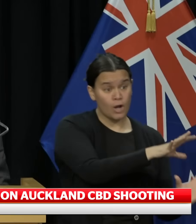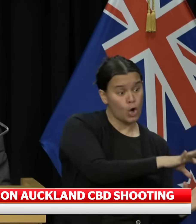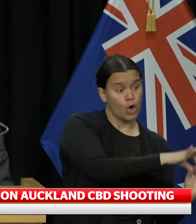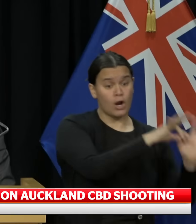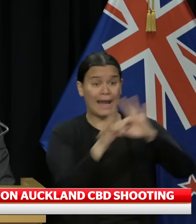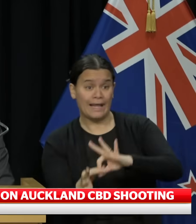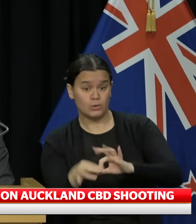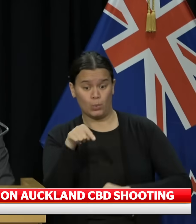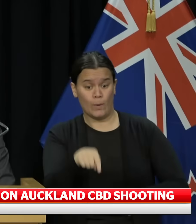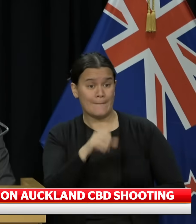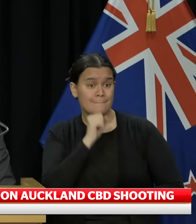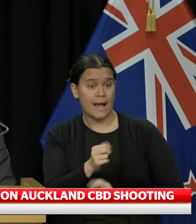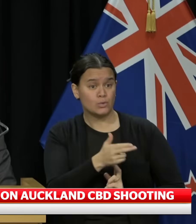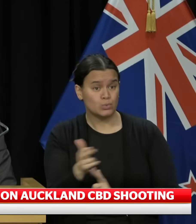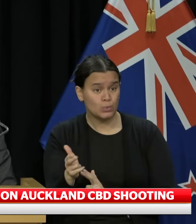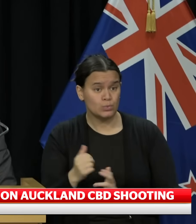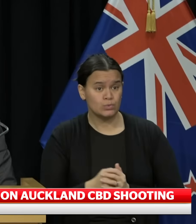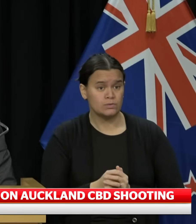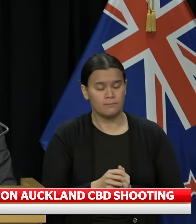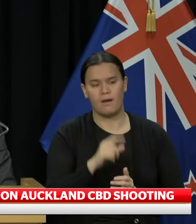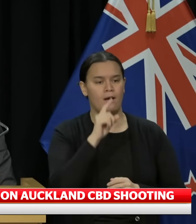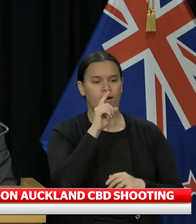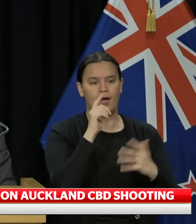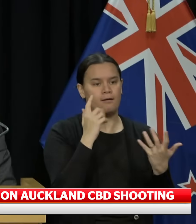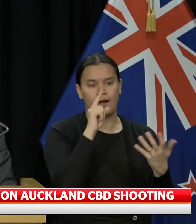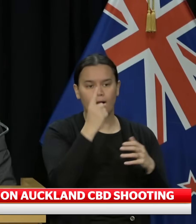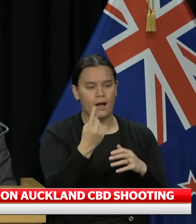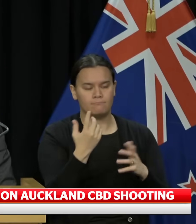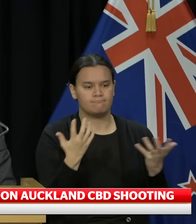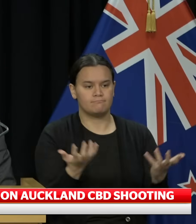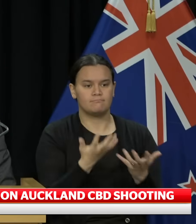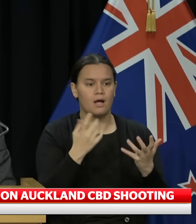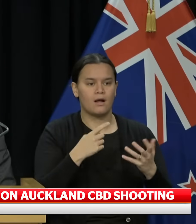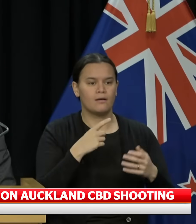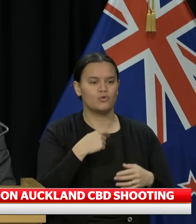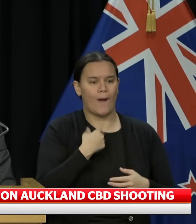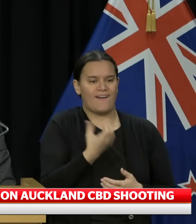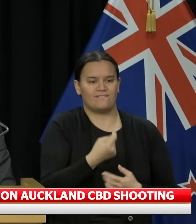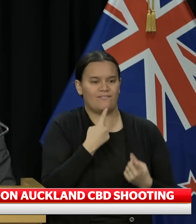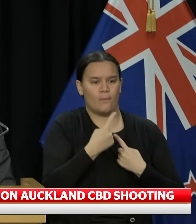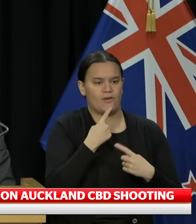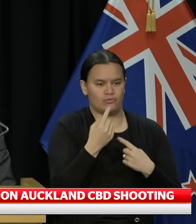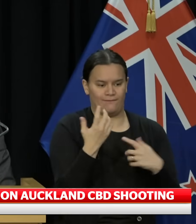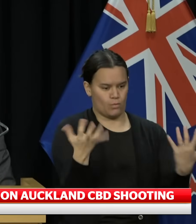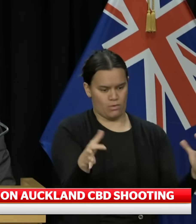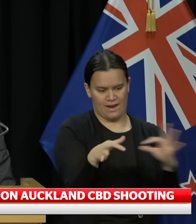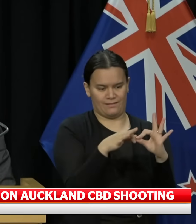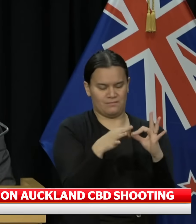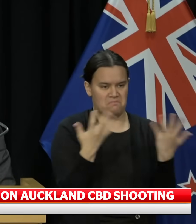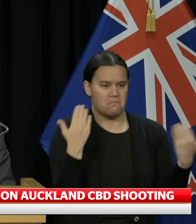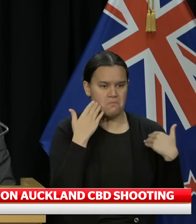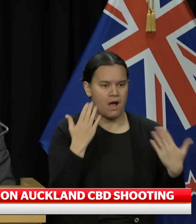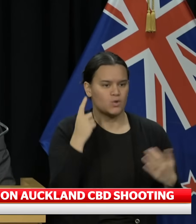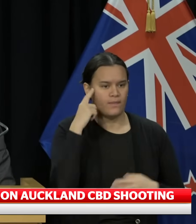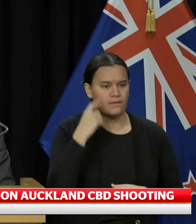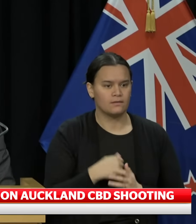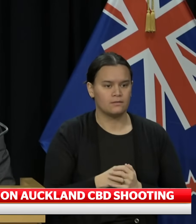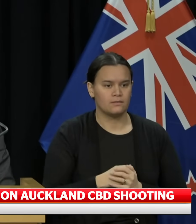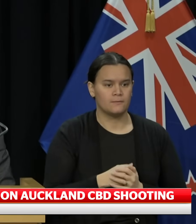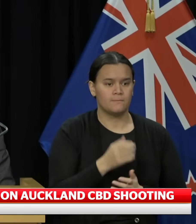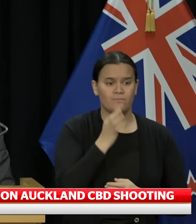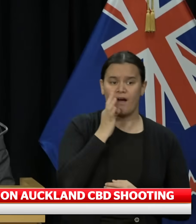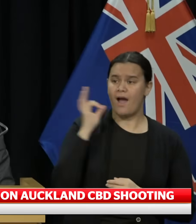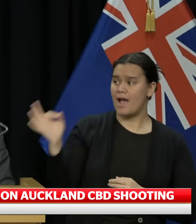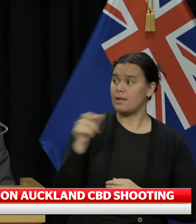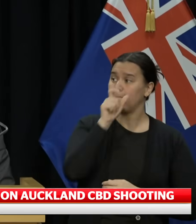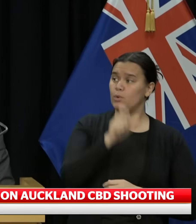factor that's been identified here. And can you just confirm whether you're unable to share details of whether the shooter